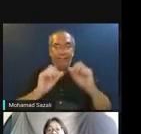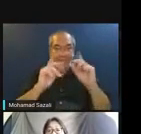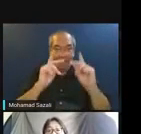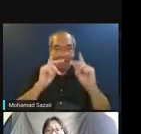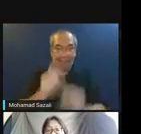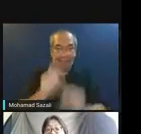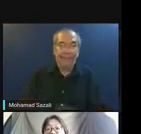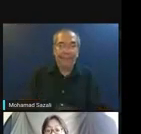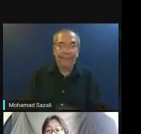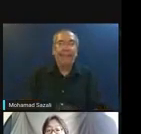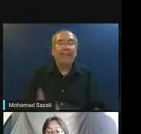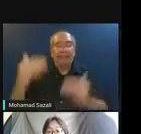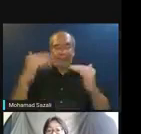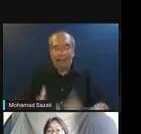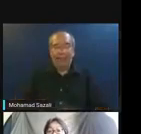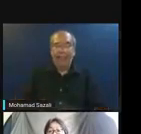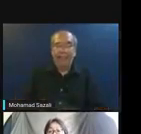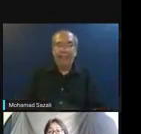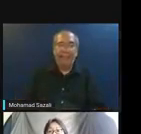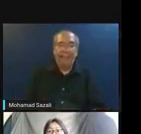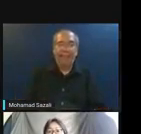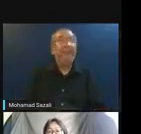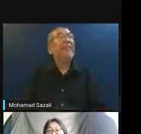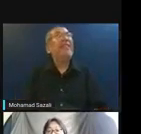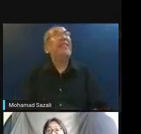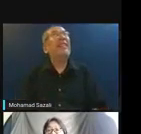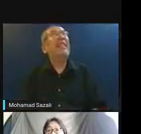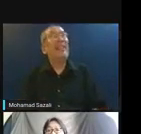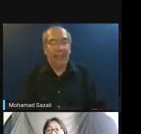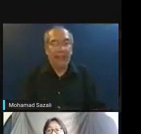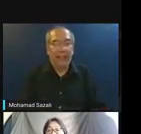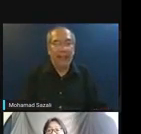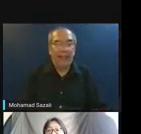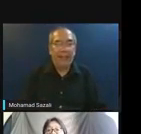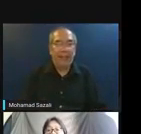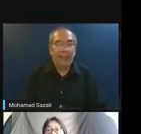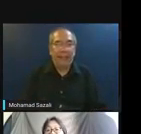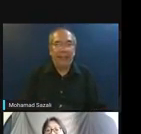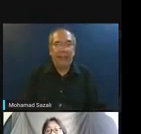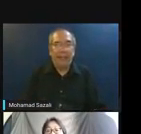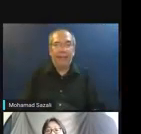to use spoken language. Okay, next slide, please.